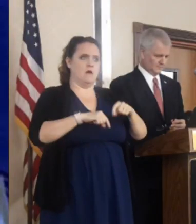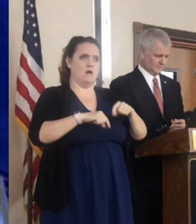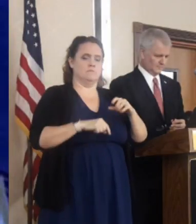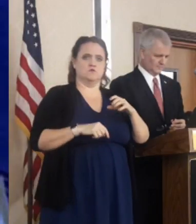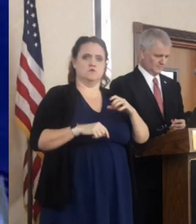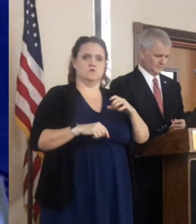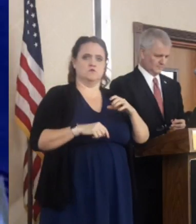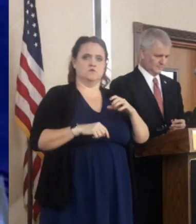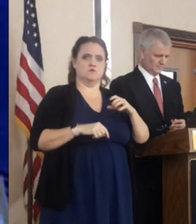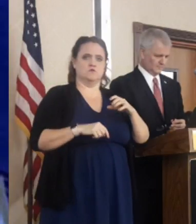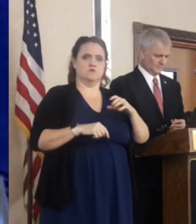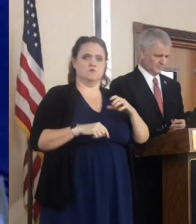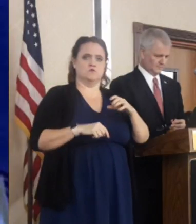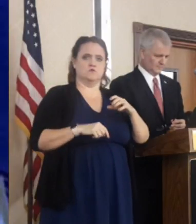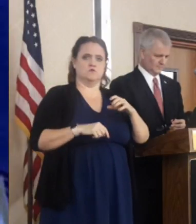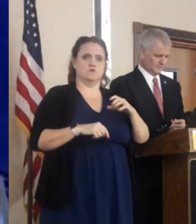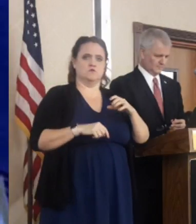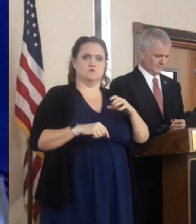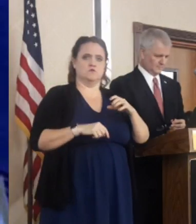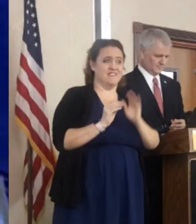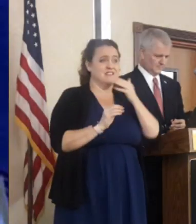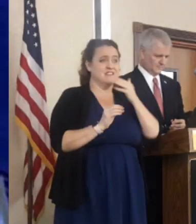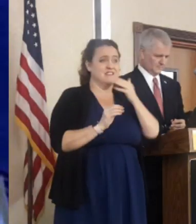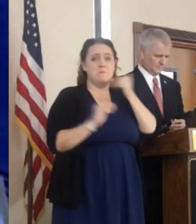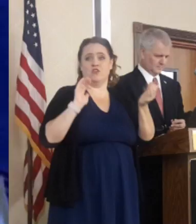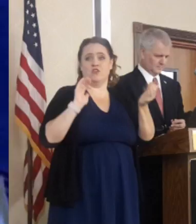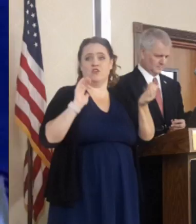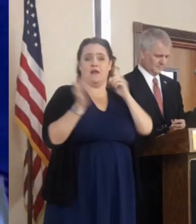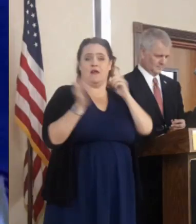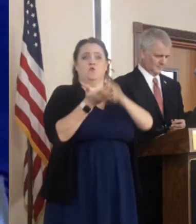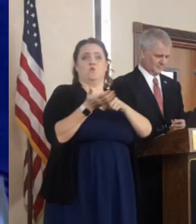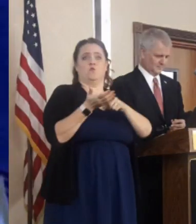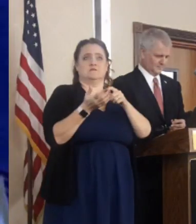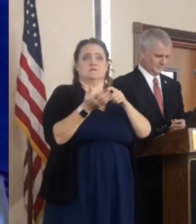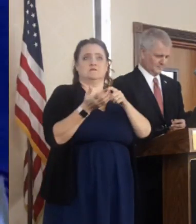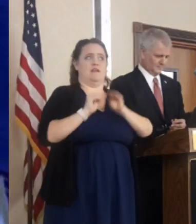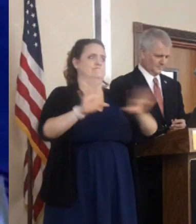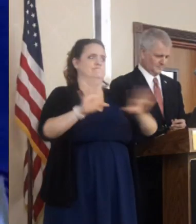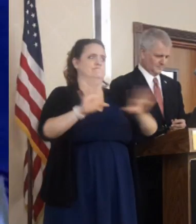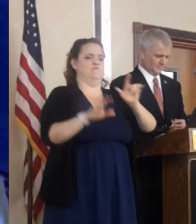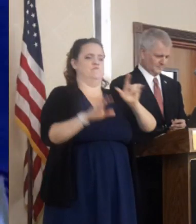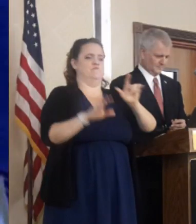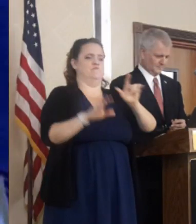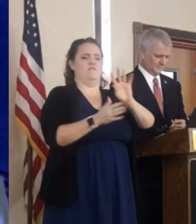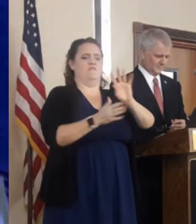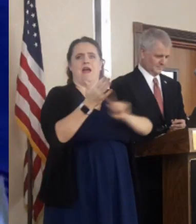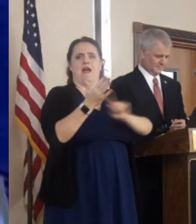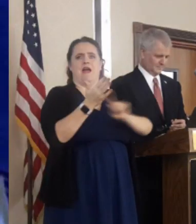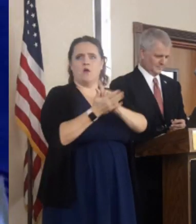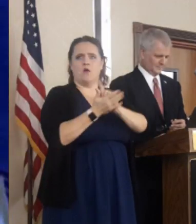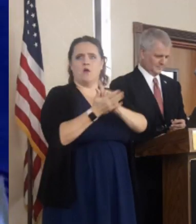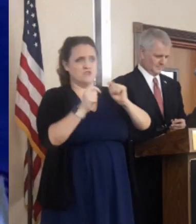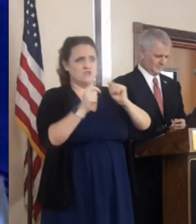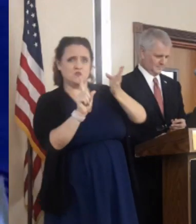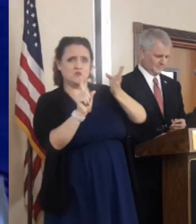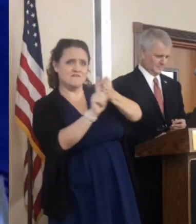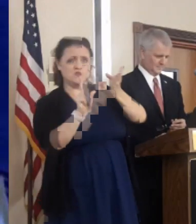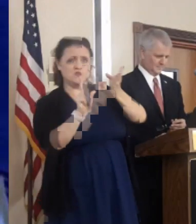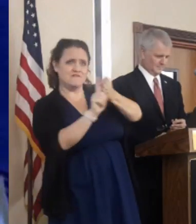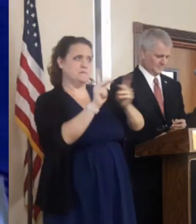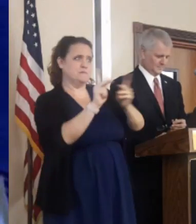that comes out 24 hours in advance of that committee and then trying to get people from all over the state to show up and testify in any cohesive